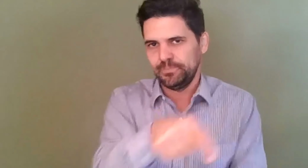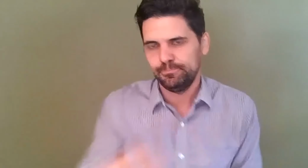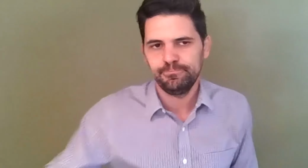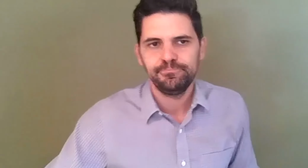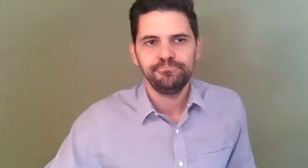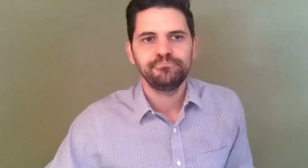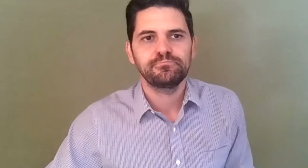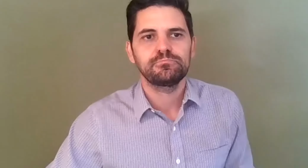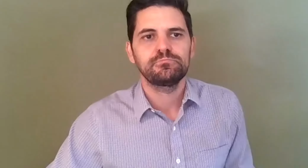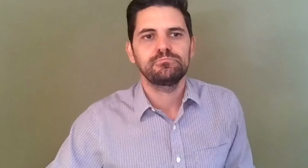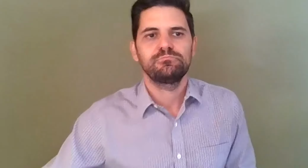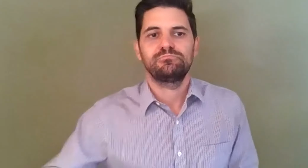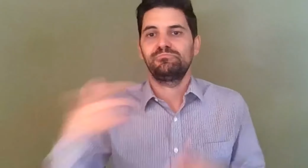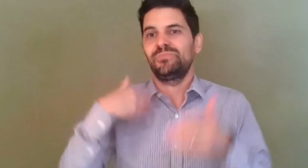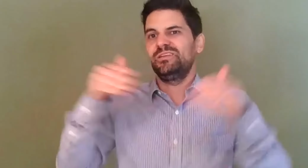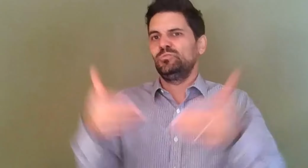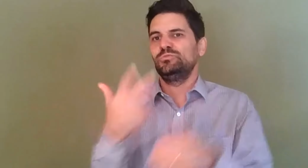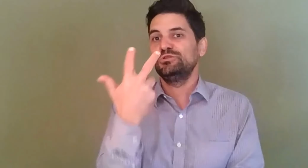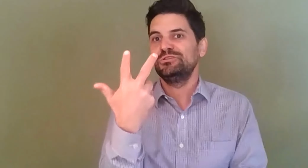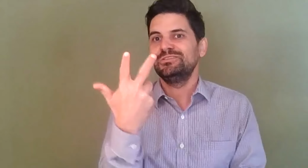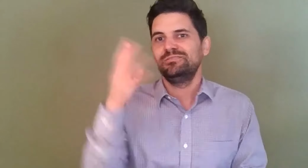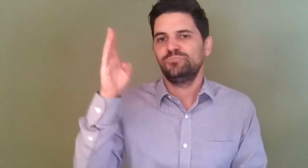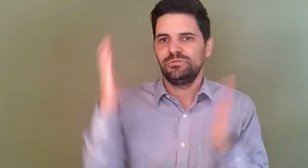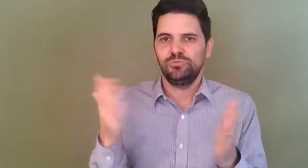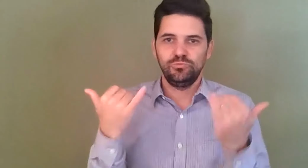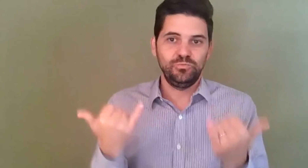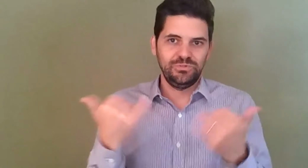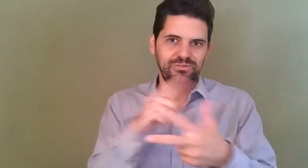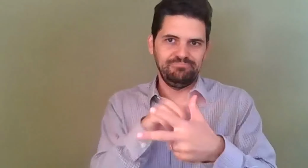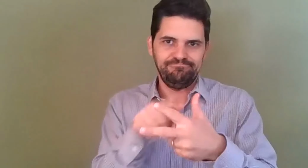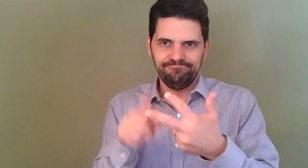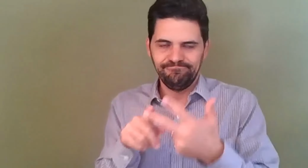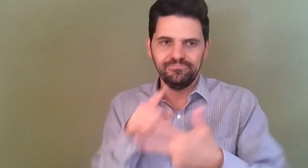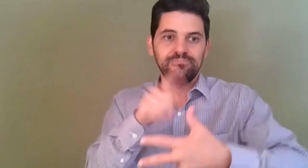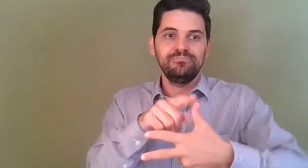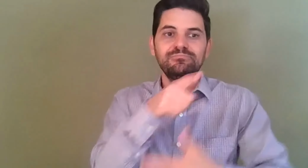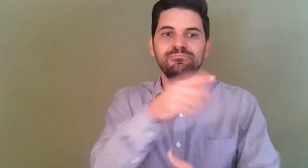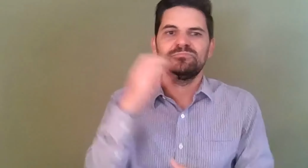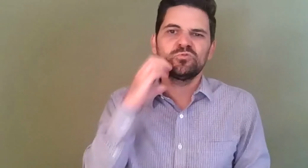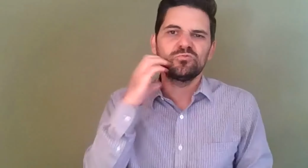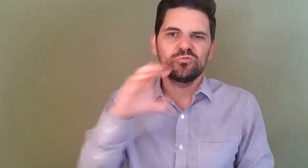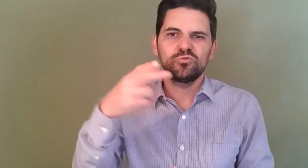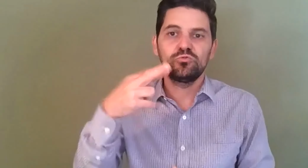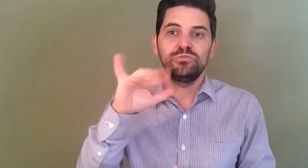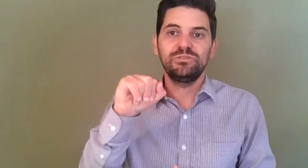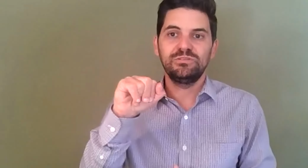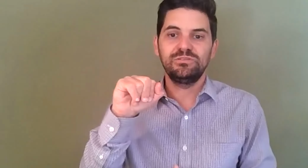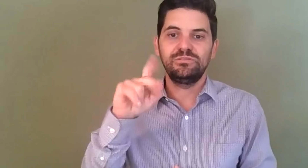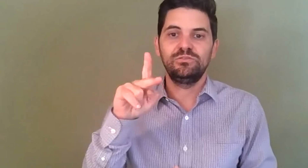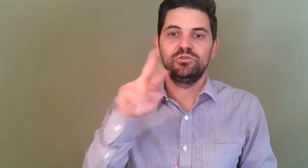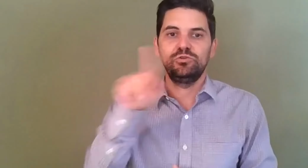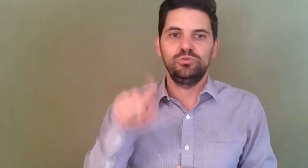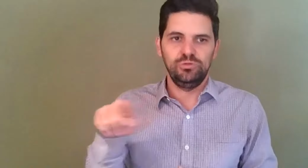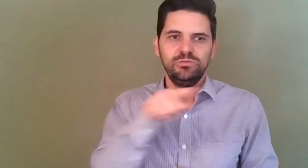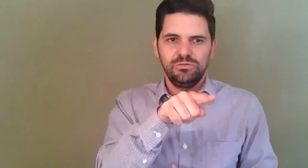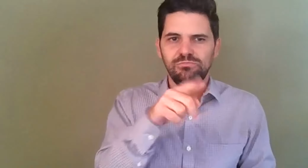National Technical Institute of the Deaf with the funding from All Children's Reading. So we are presenting 3 different presenters. One of them